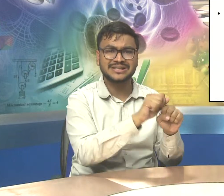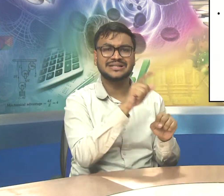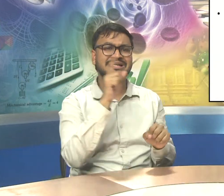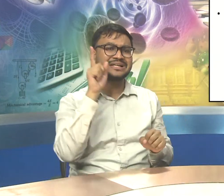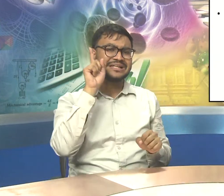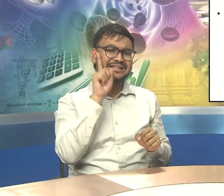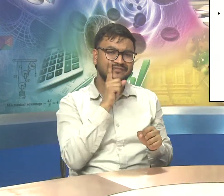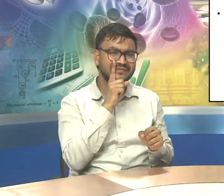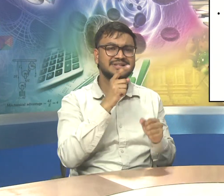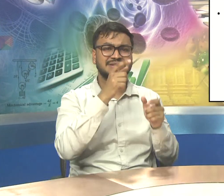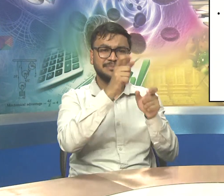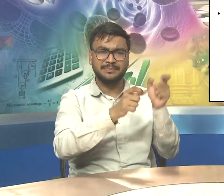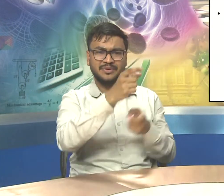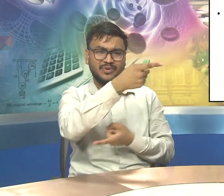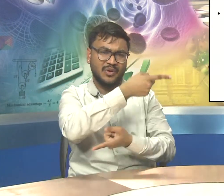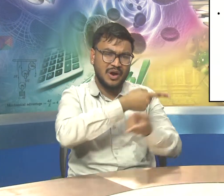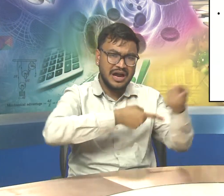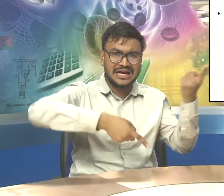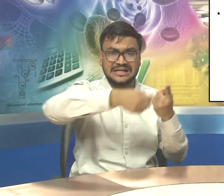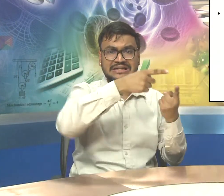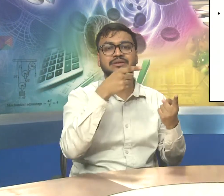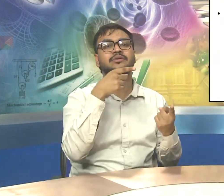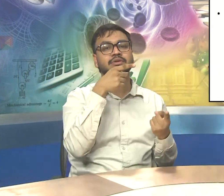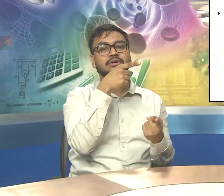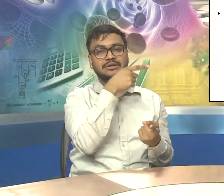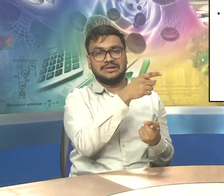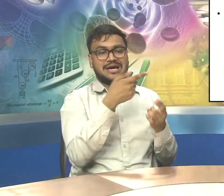have limited ability to express ideas.